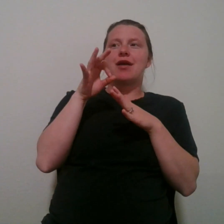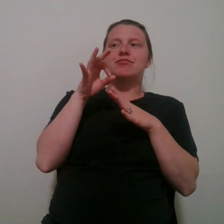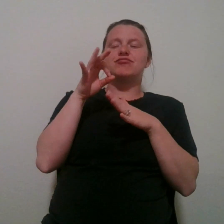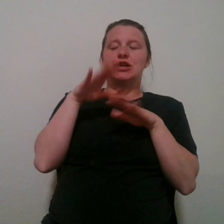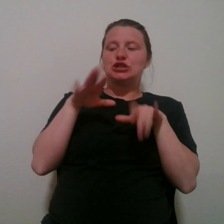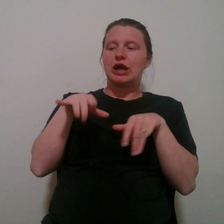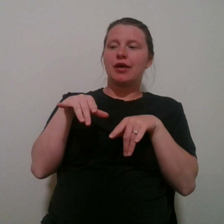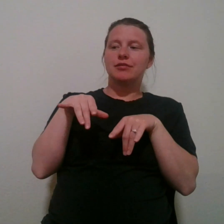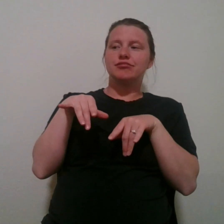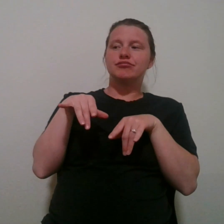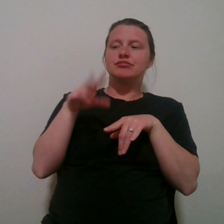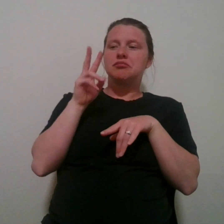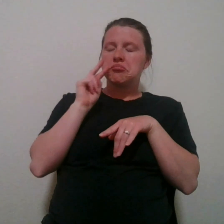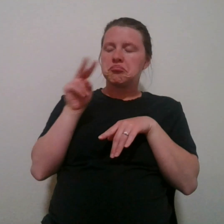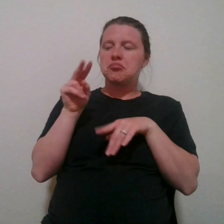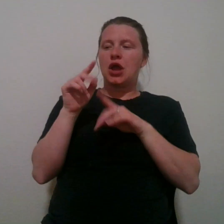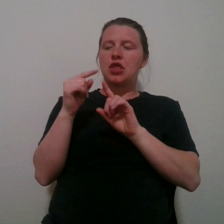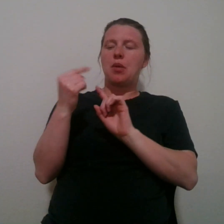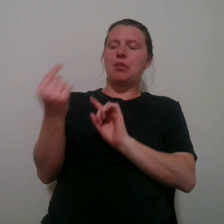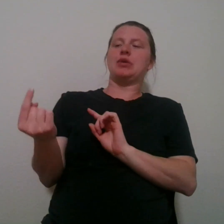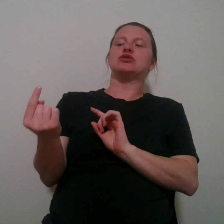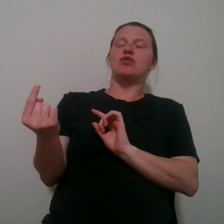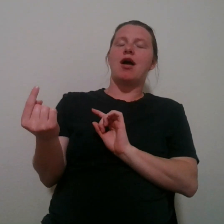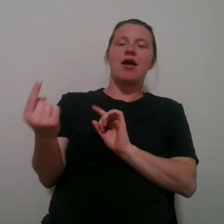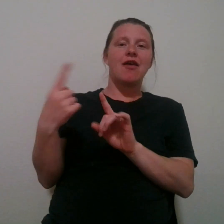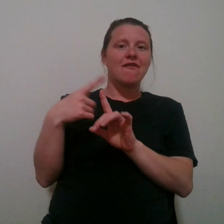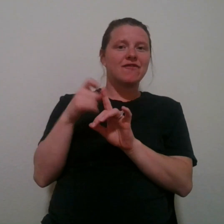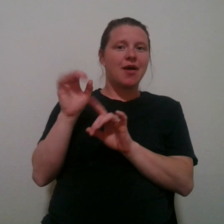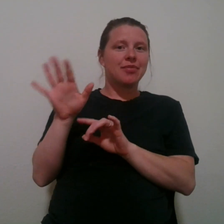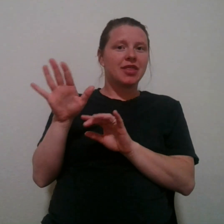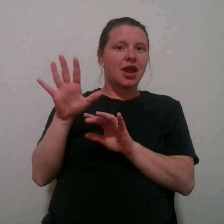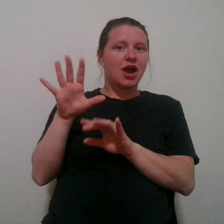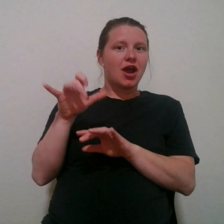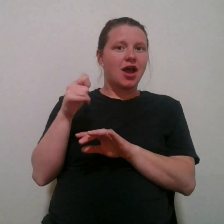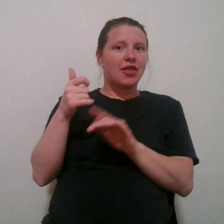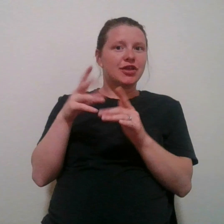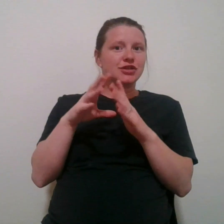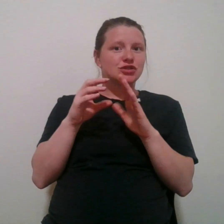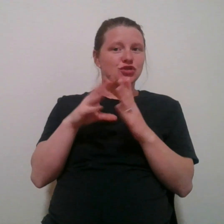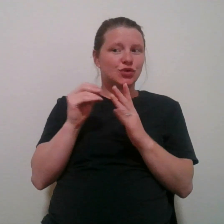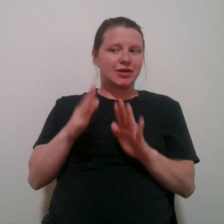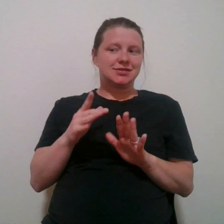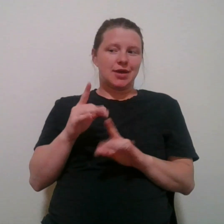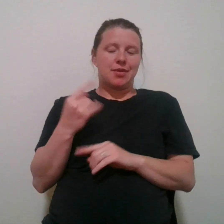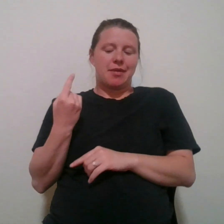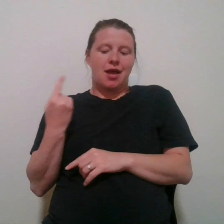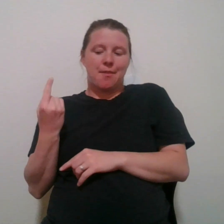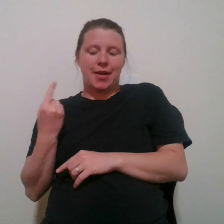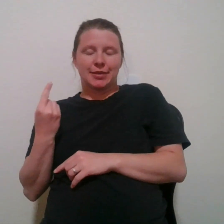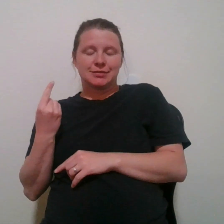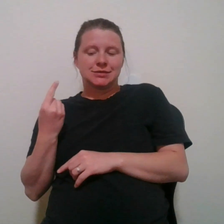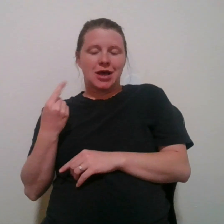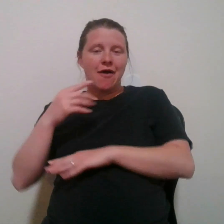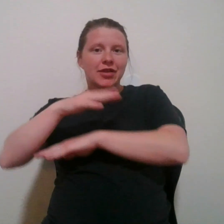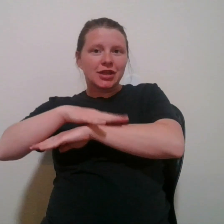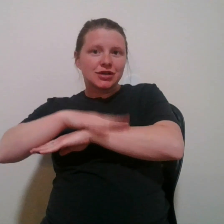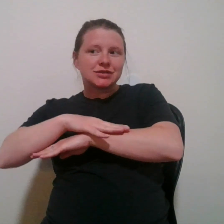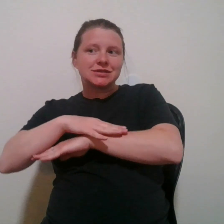peers. Oftentimes I would find them over by themselves at their desks, chewing on their